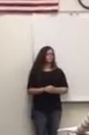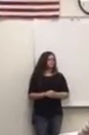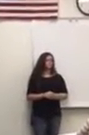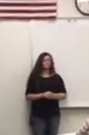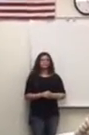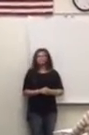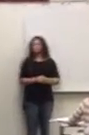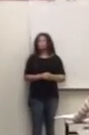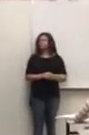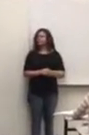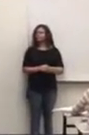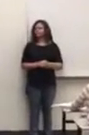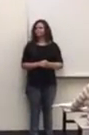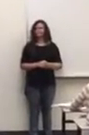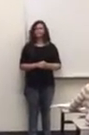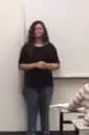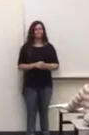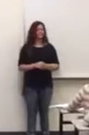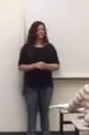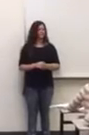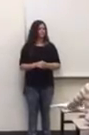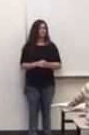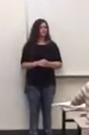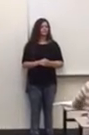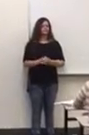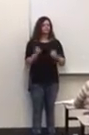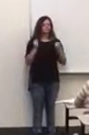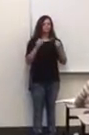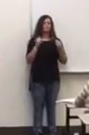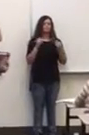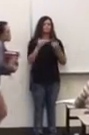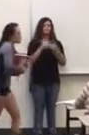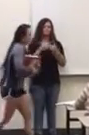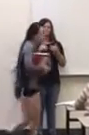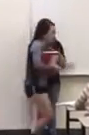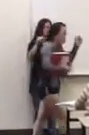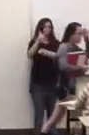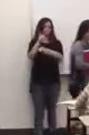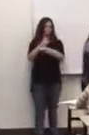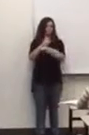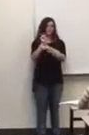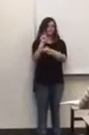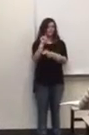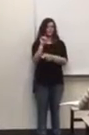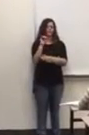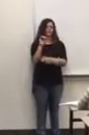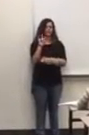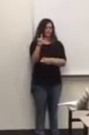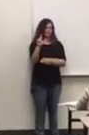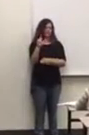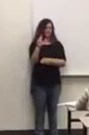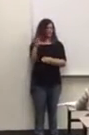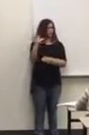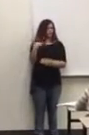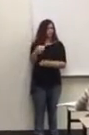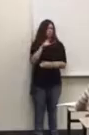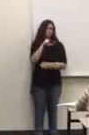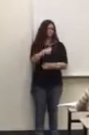And a lot of the preloaded templates in Microsoft Word do not do this for you. I've been amazed at the ones that'll have like a light